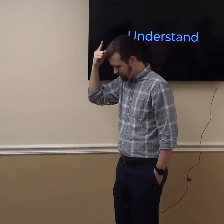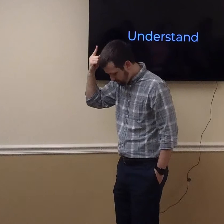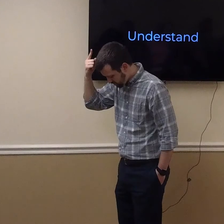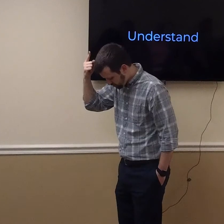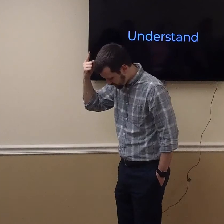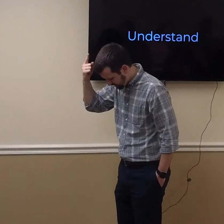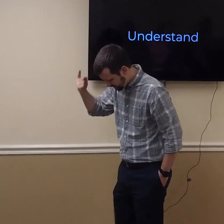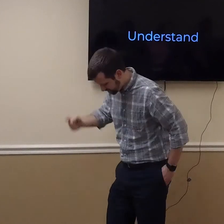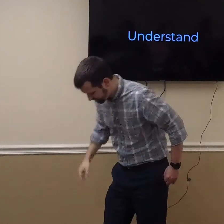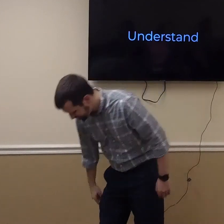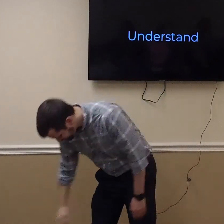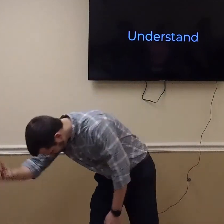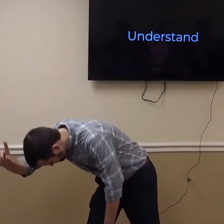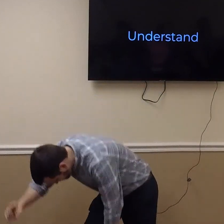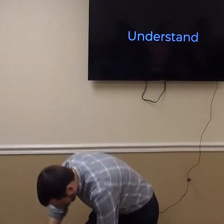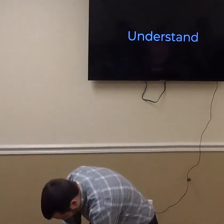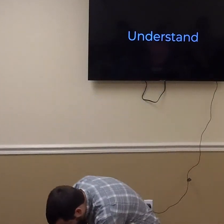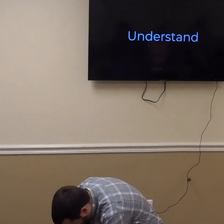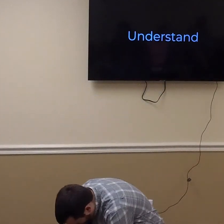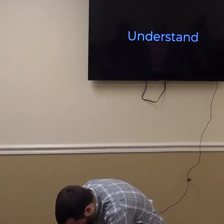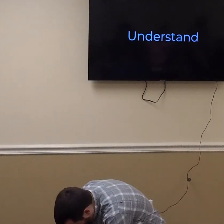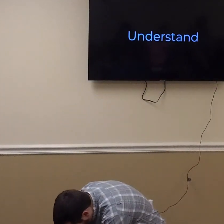My shoes untied. I don't want to fall.